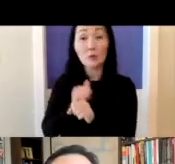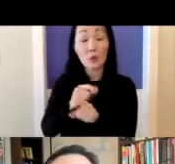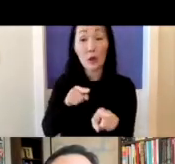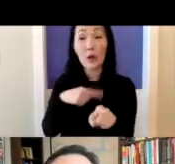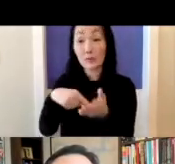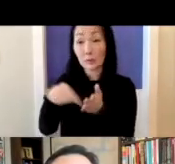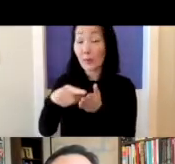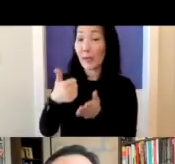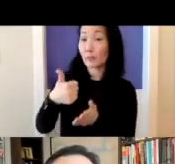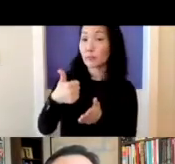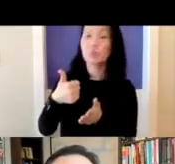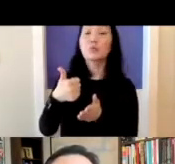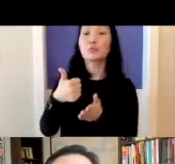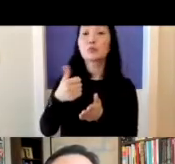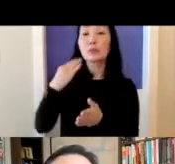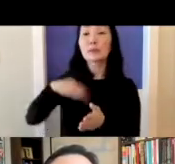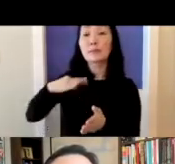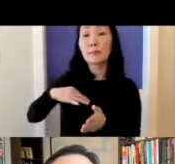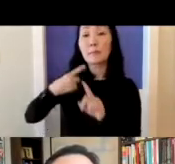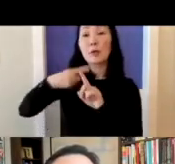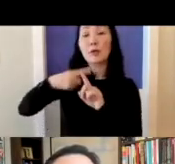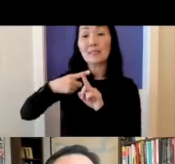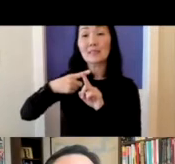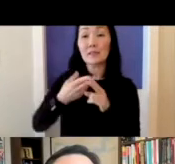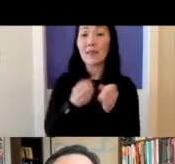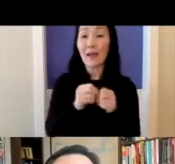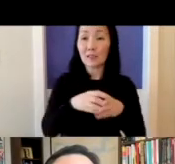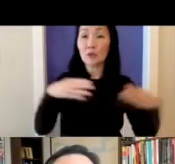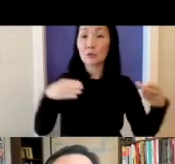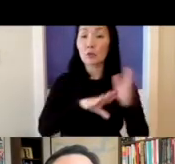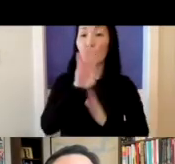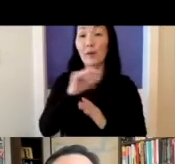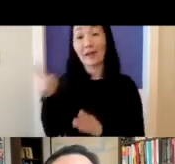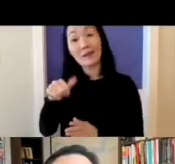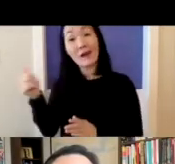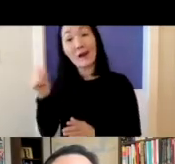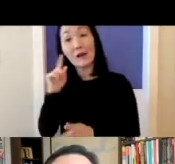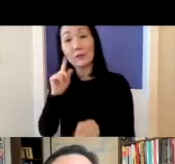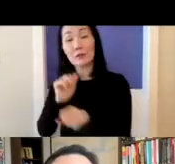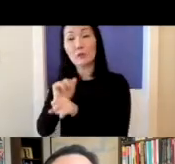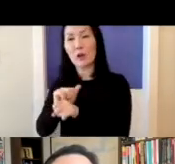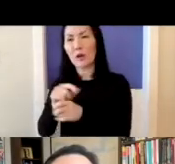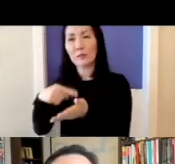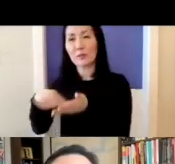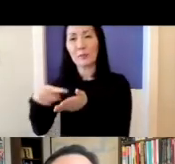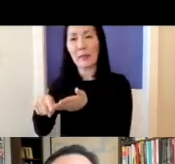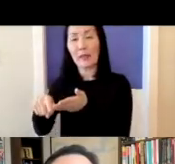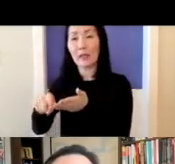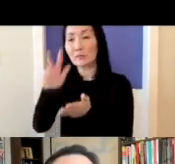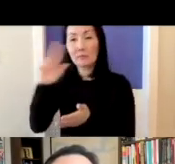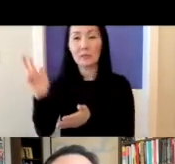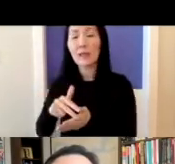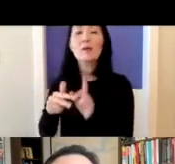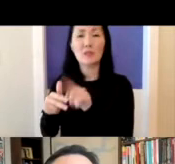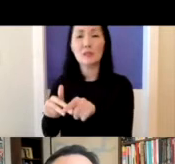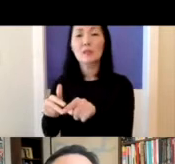also have jobs that don't pay so well, as we see the differences between technical services and retail trade.